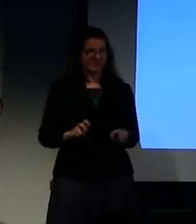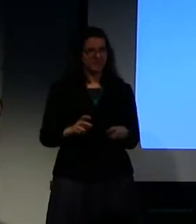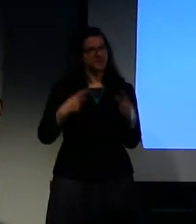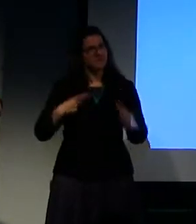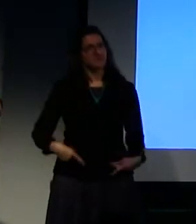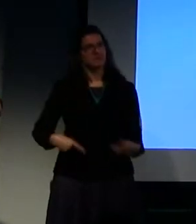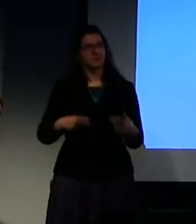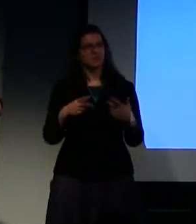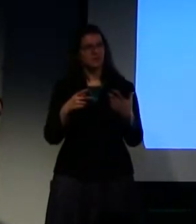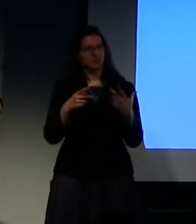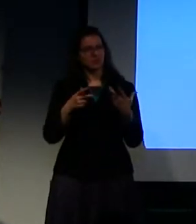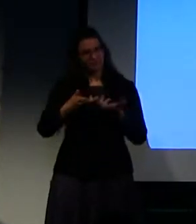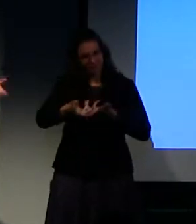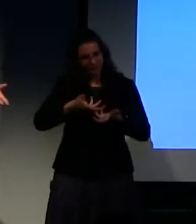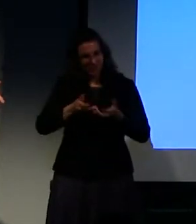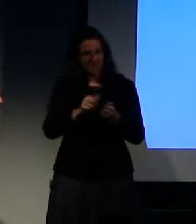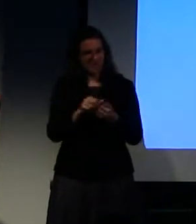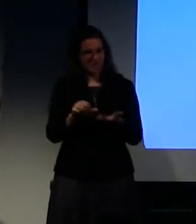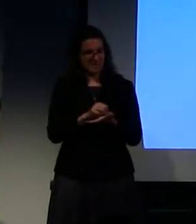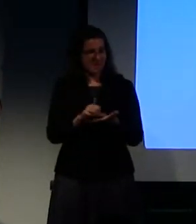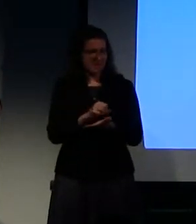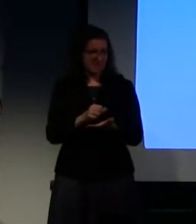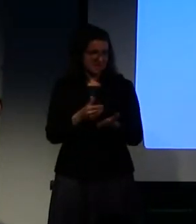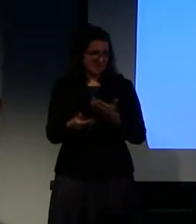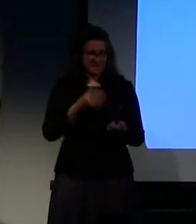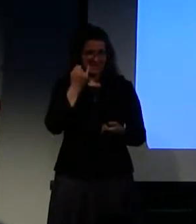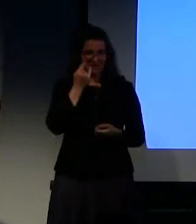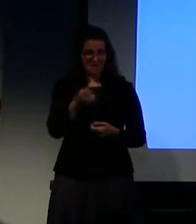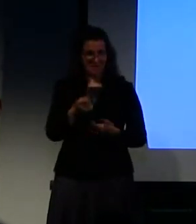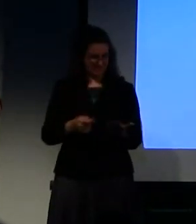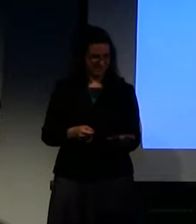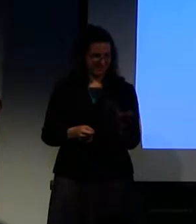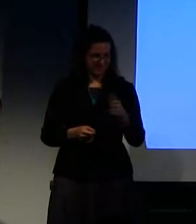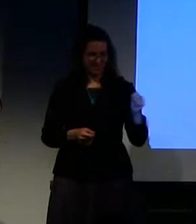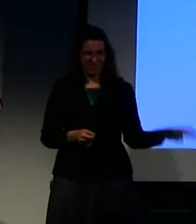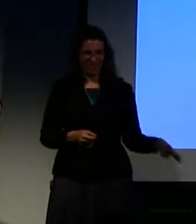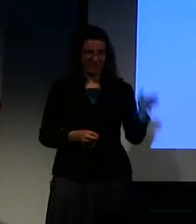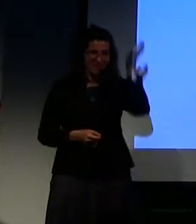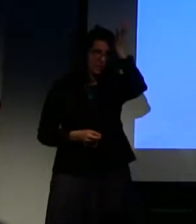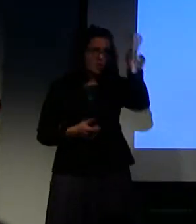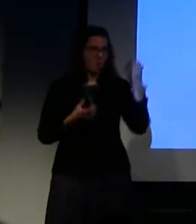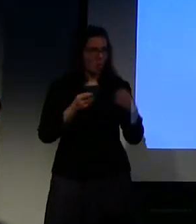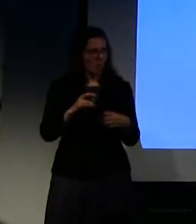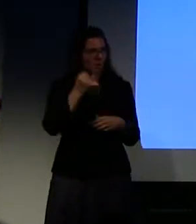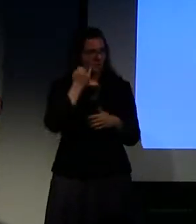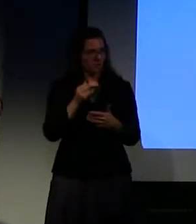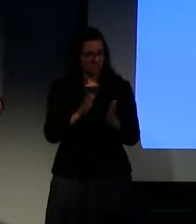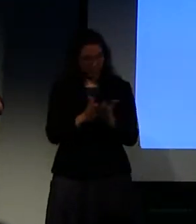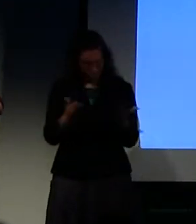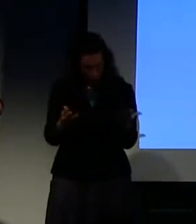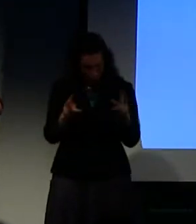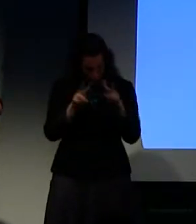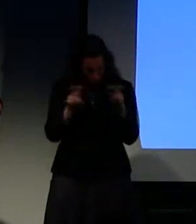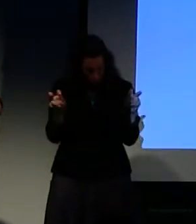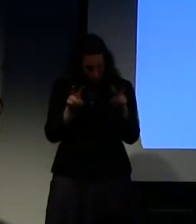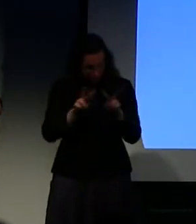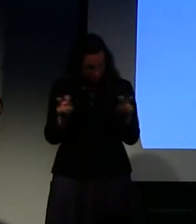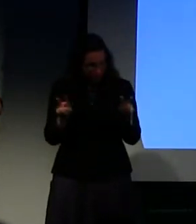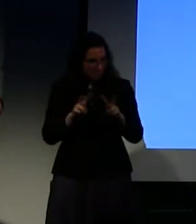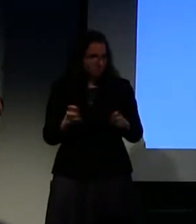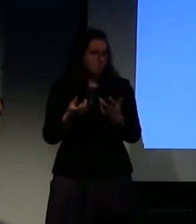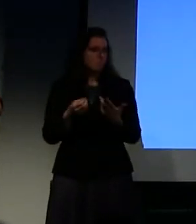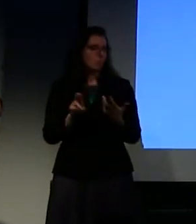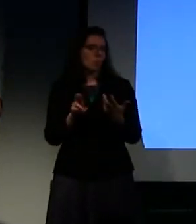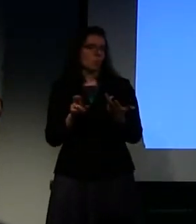page, whether it's just tossing it in the trash, or like seriously contemplating and considering, or just